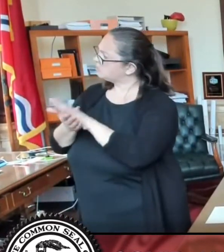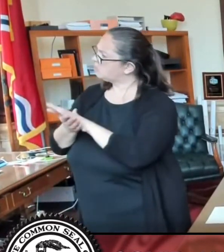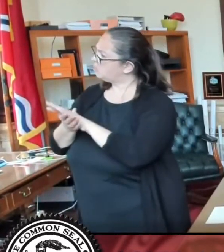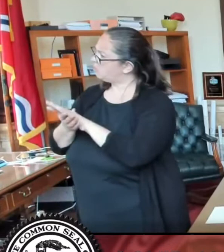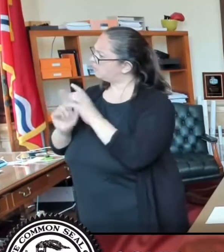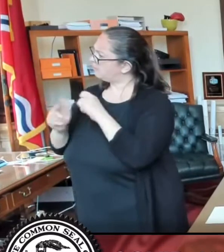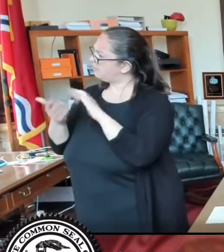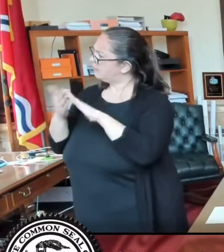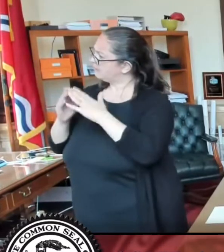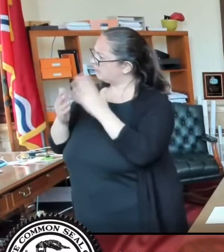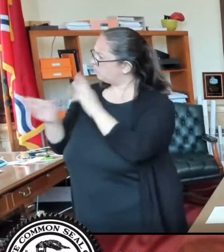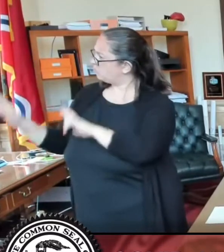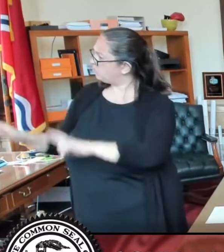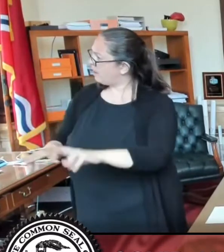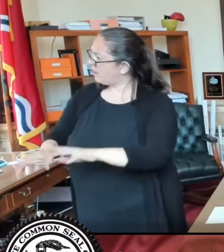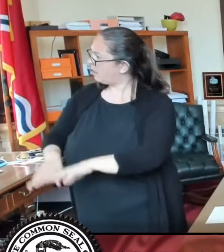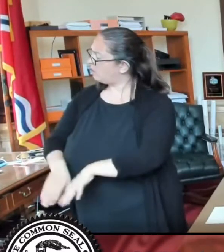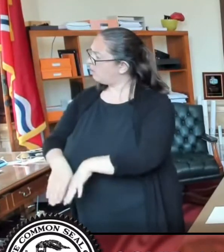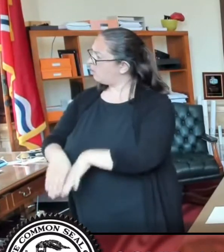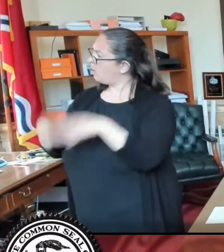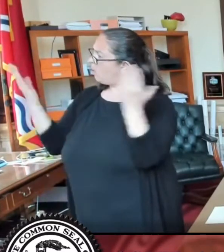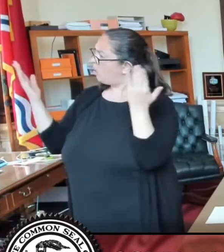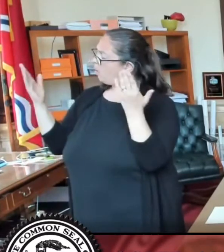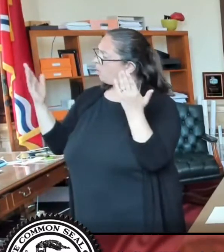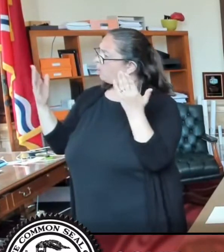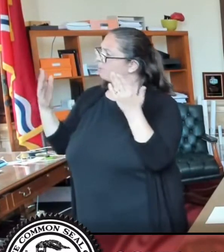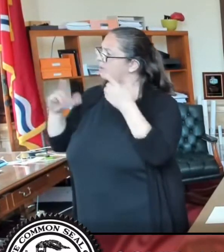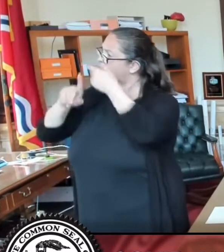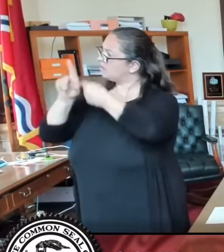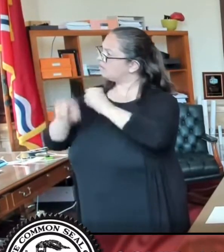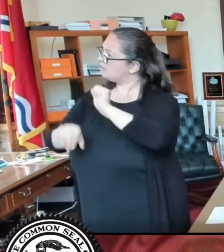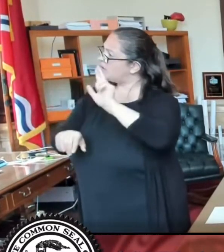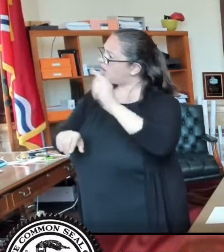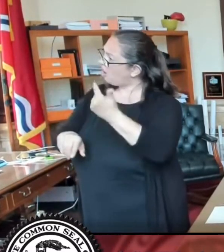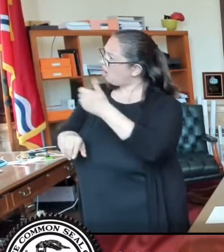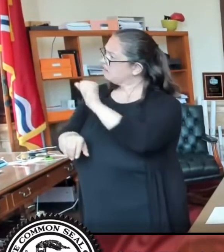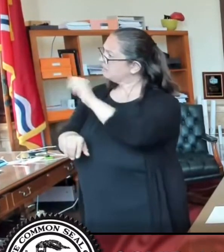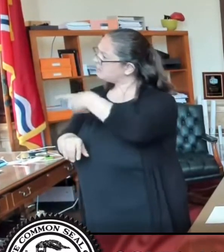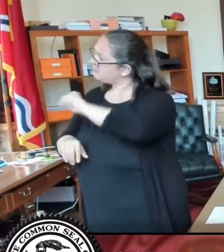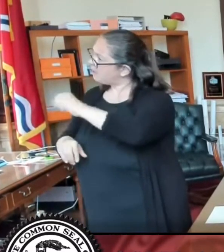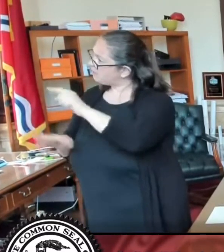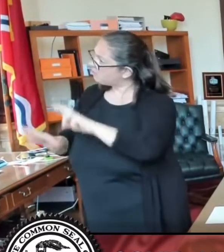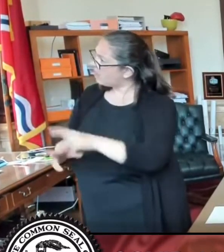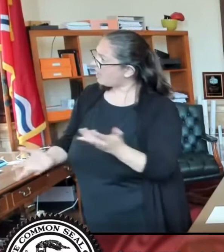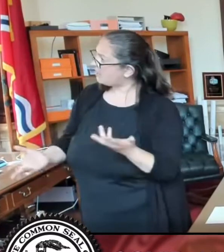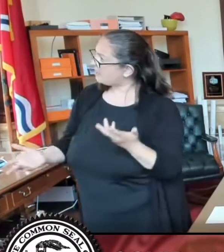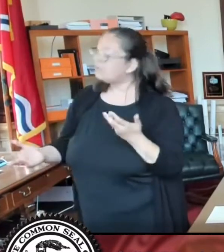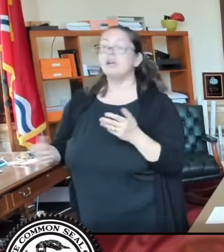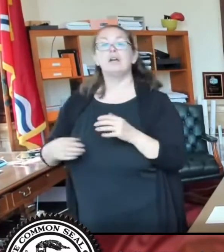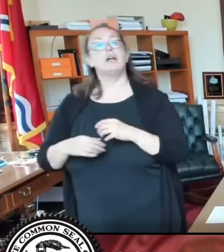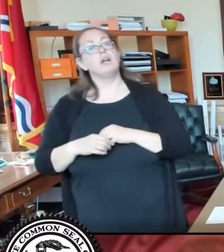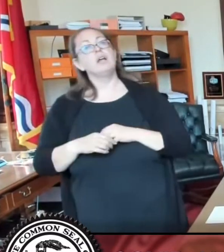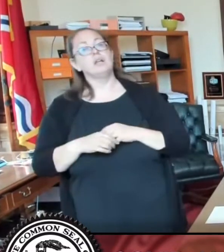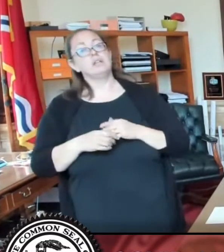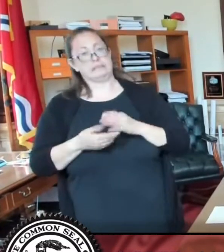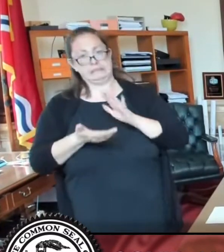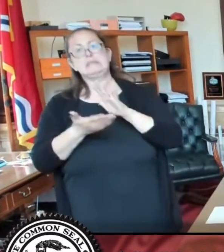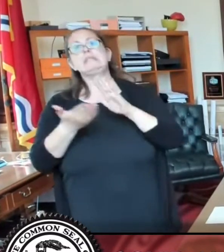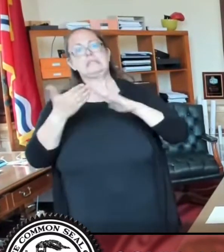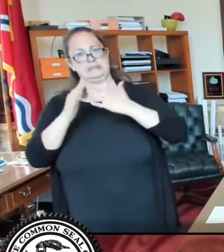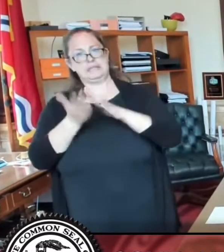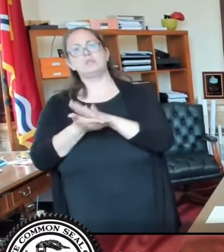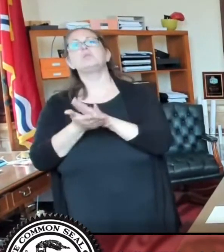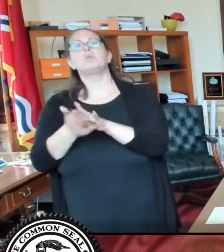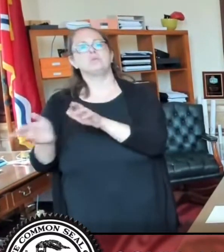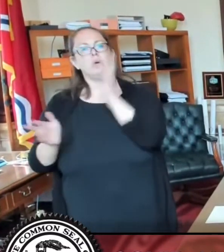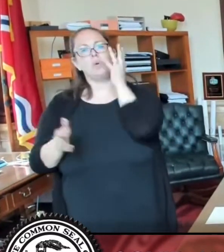are going to be prepared to open either in August or September? I do think the schools in the city are going to be prepared to